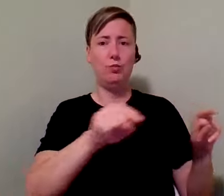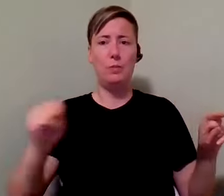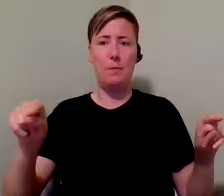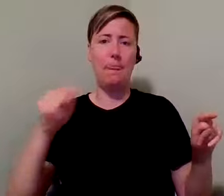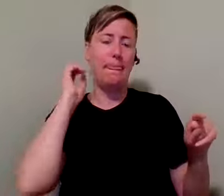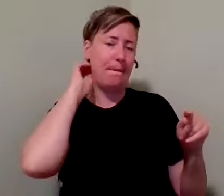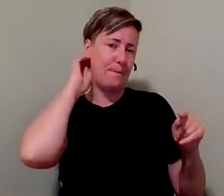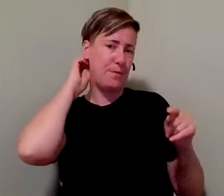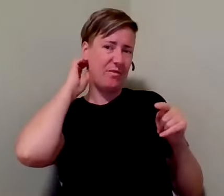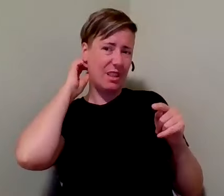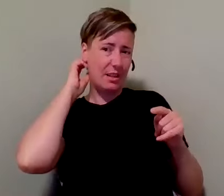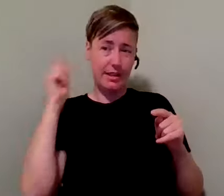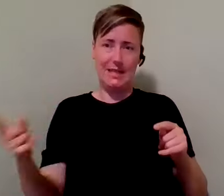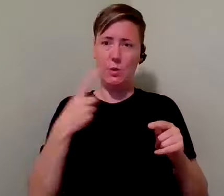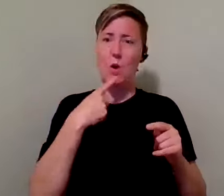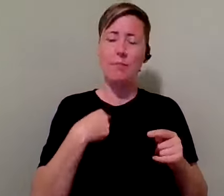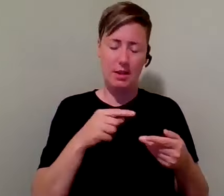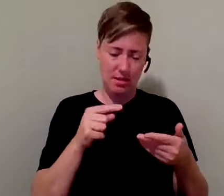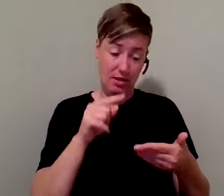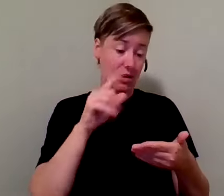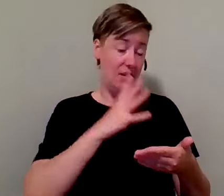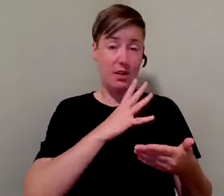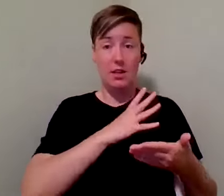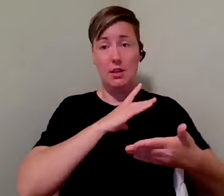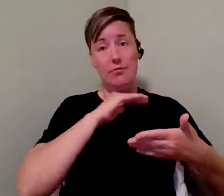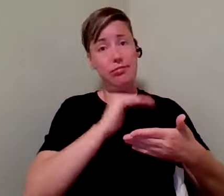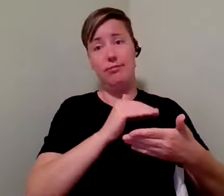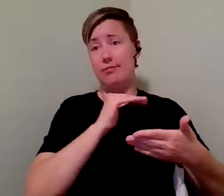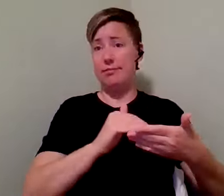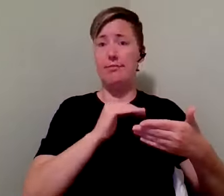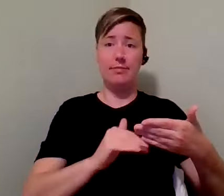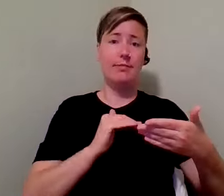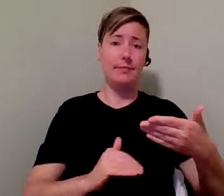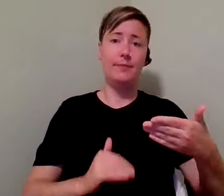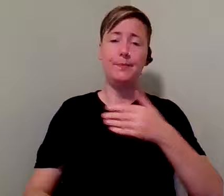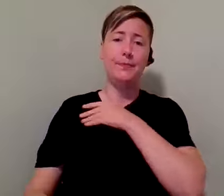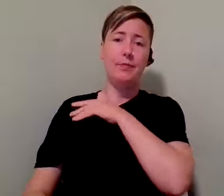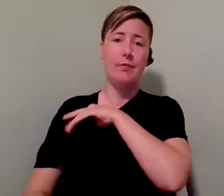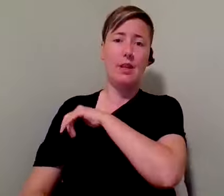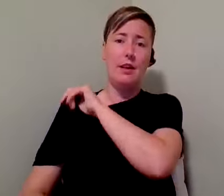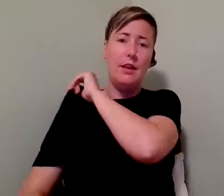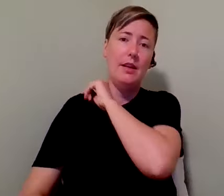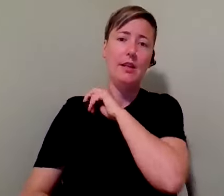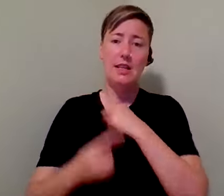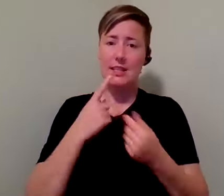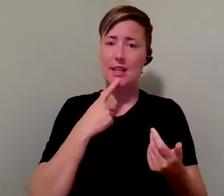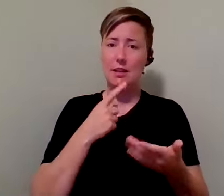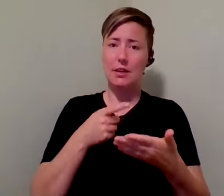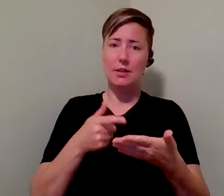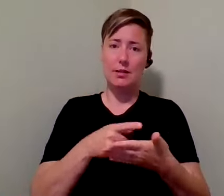my story. And we just went straight down that list. Step 8. He said, which of these amends can you make right now? I said, I can make amends to my brother.